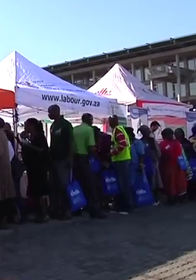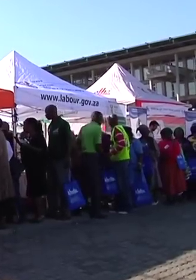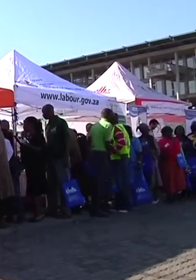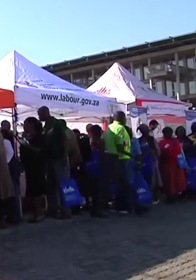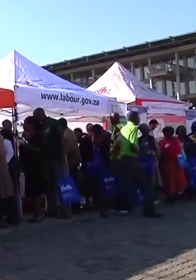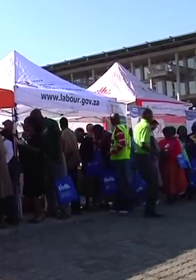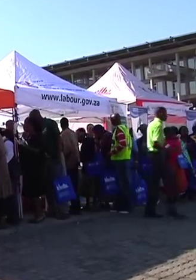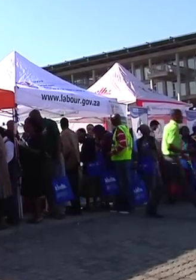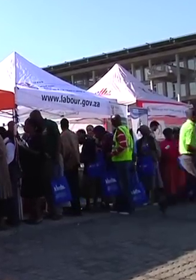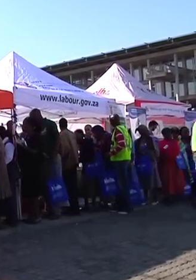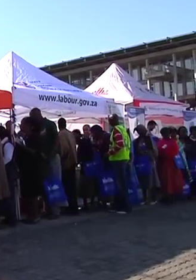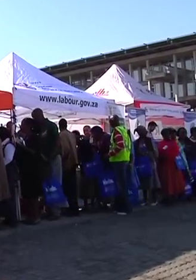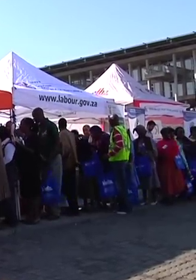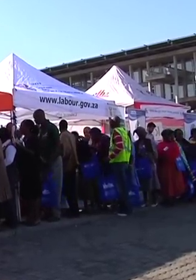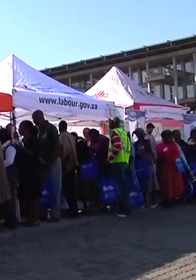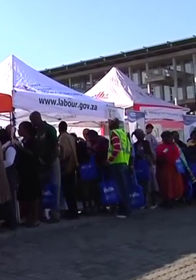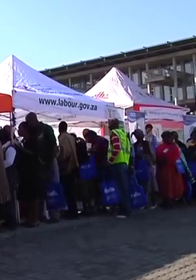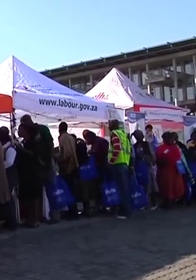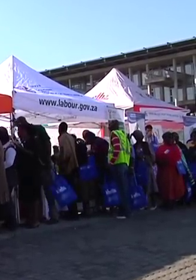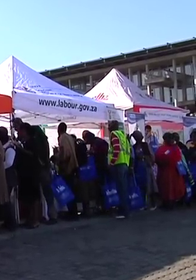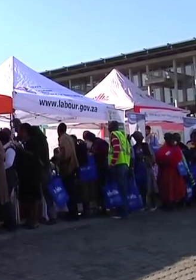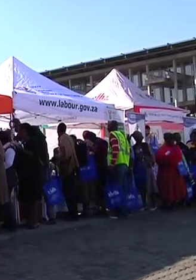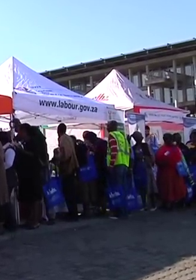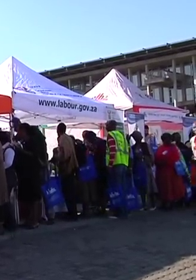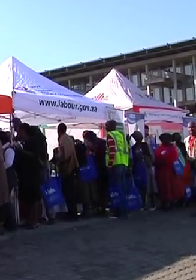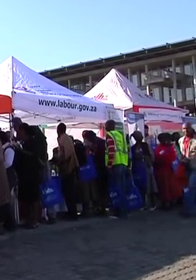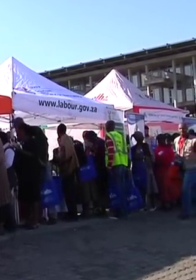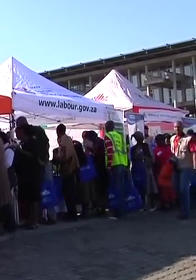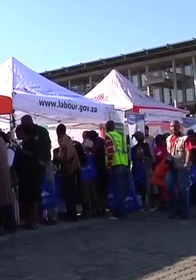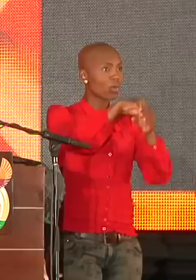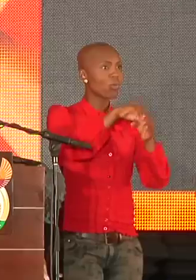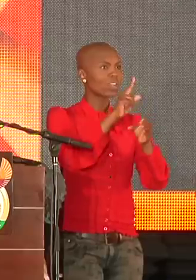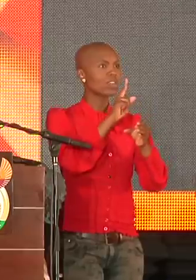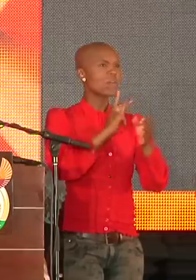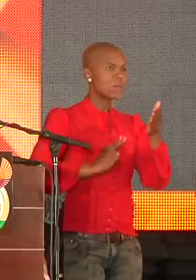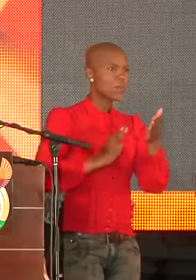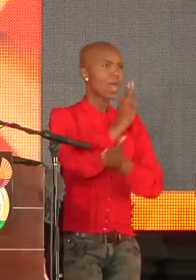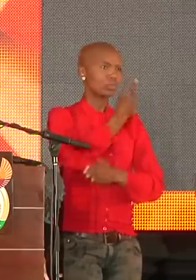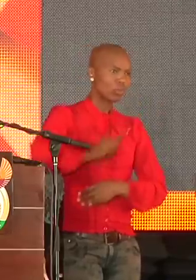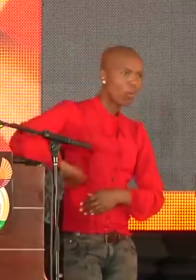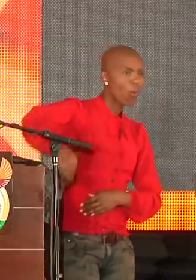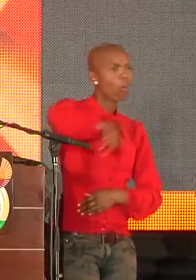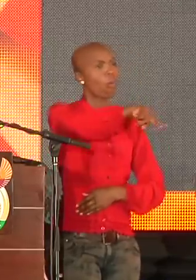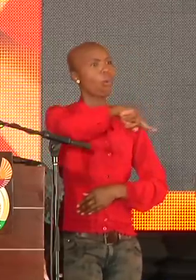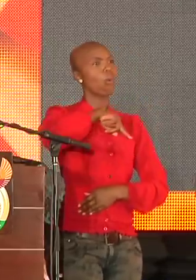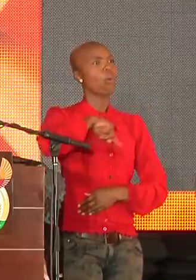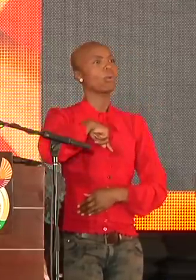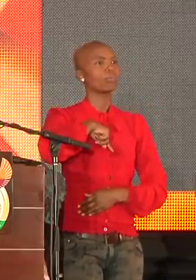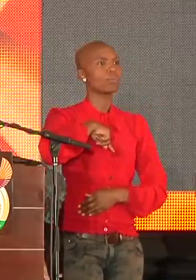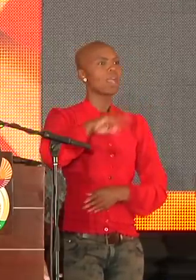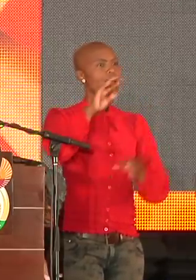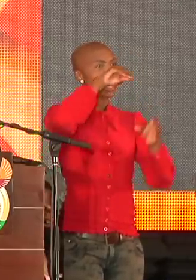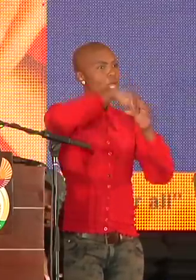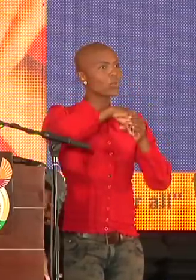When we speak of human rights, we include the rights of all, including persons